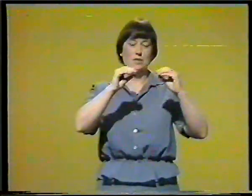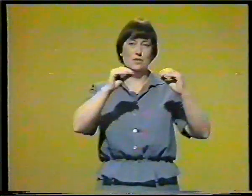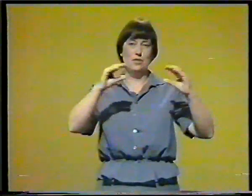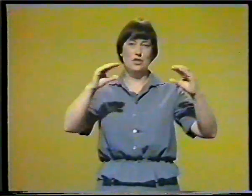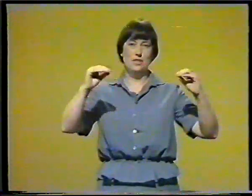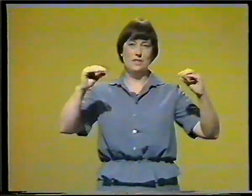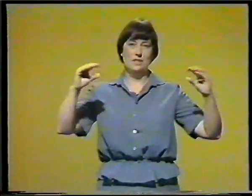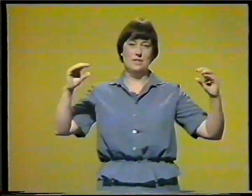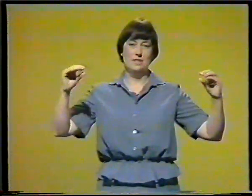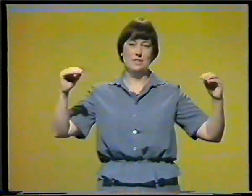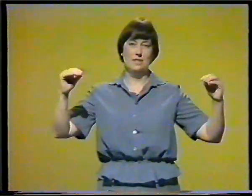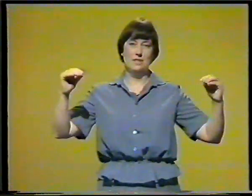Sausages.